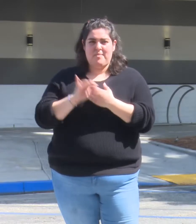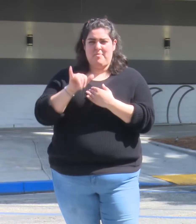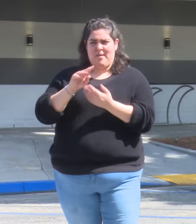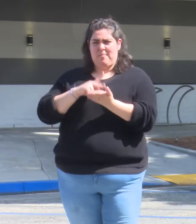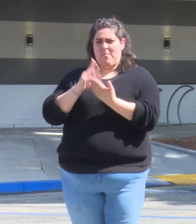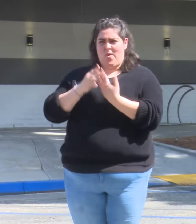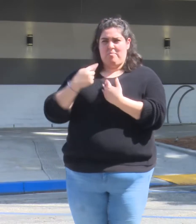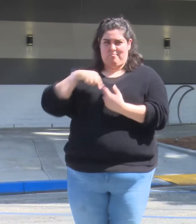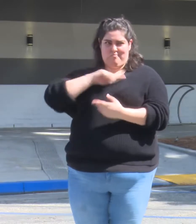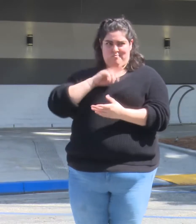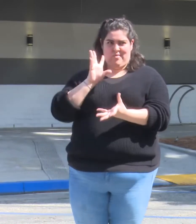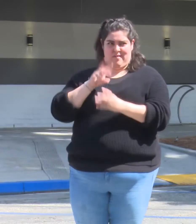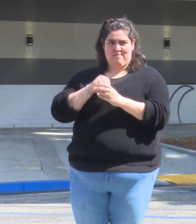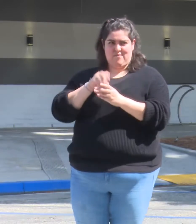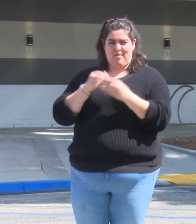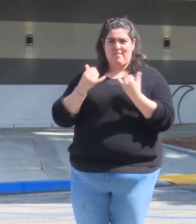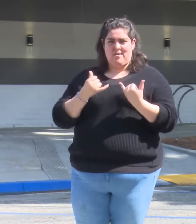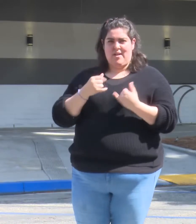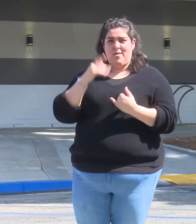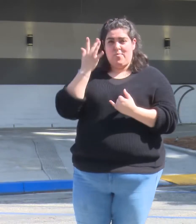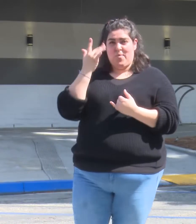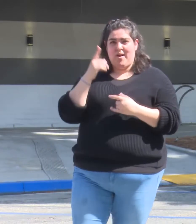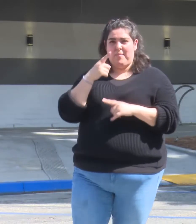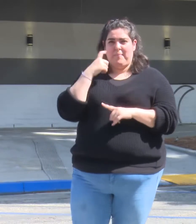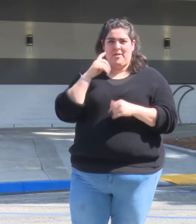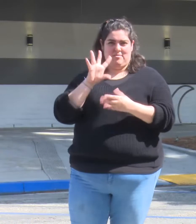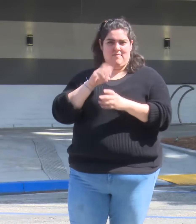now because of our involvement with the first Centro.